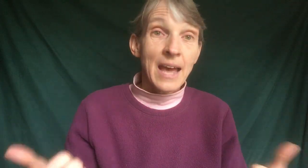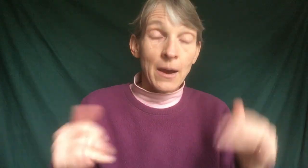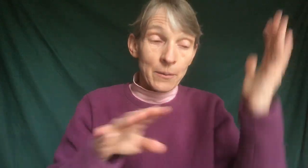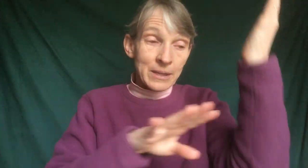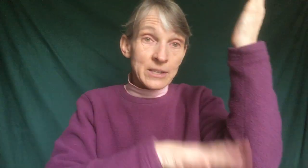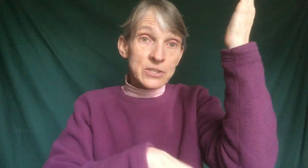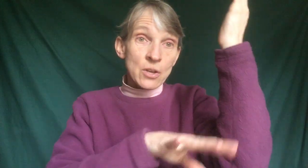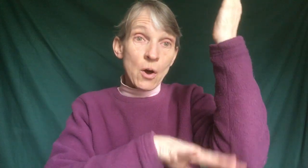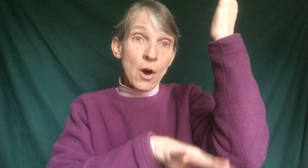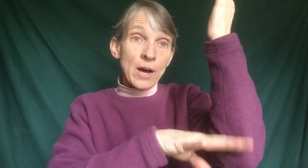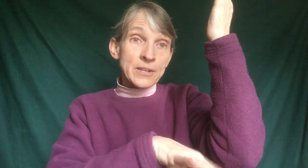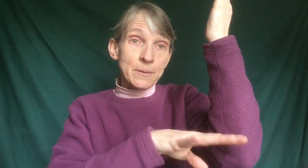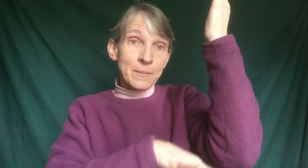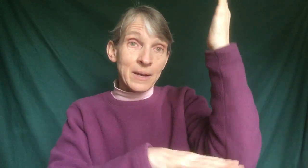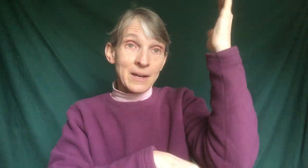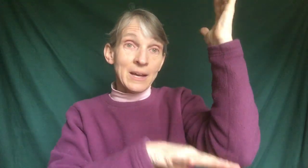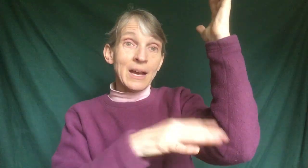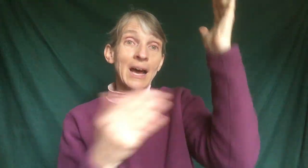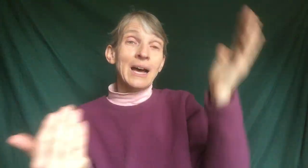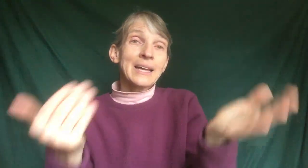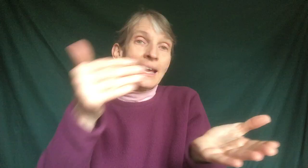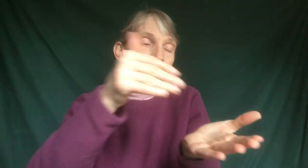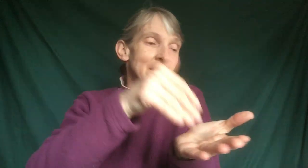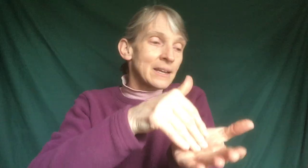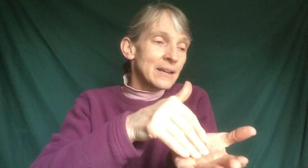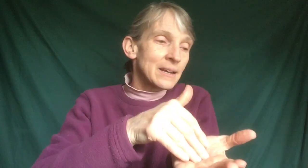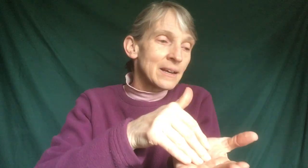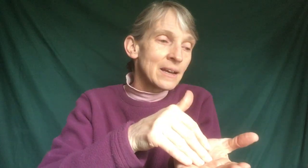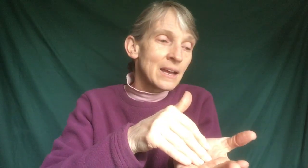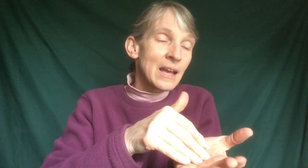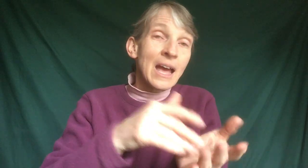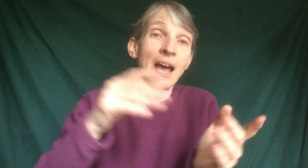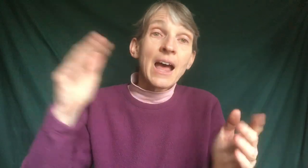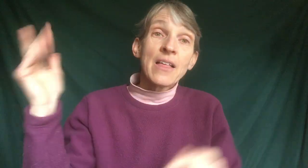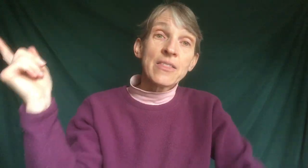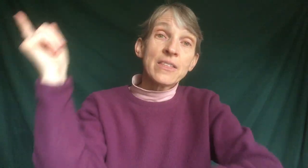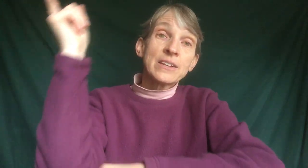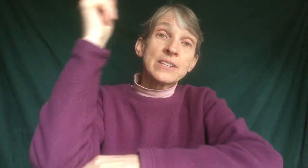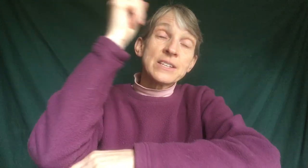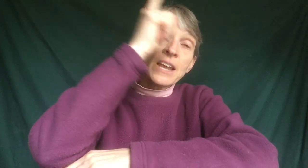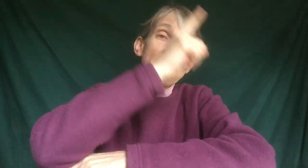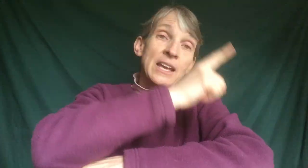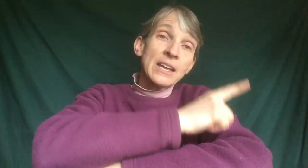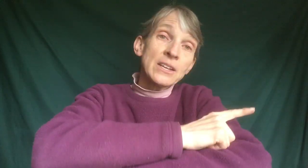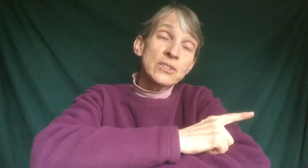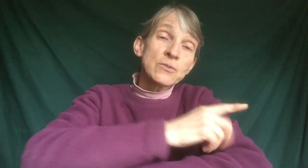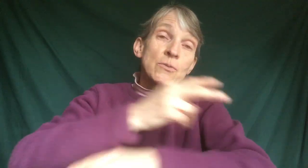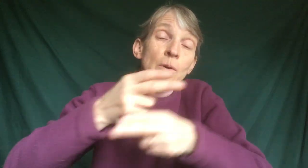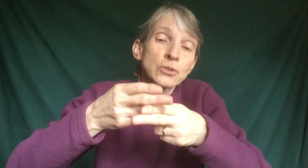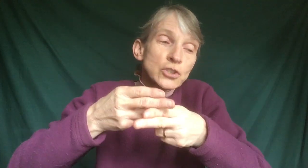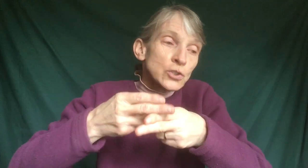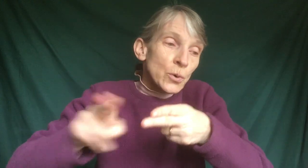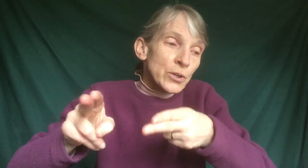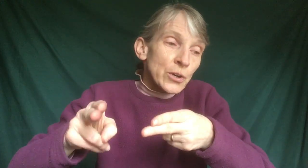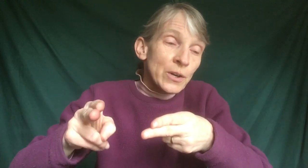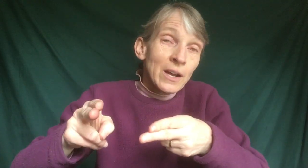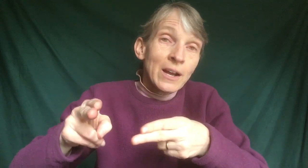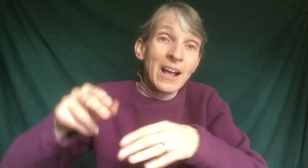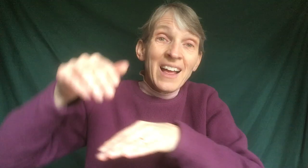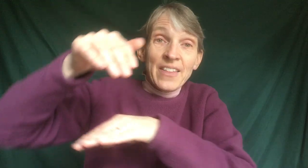Now it is autumn again. The days grow shorter,